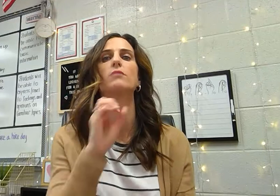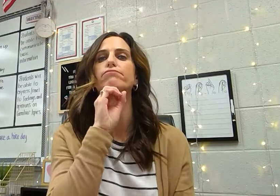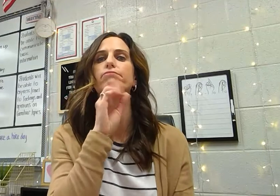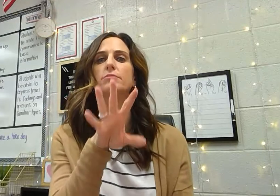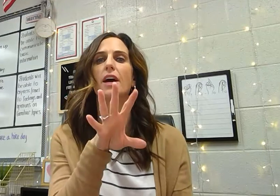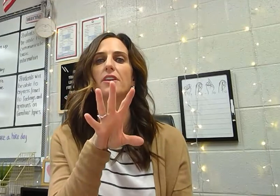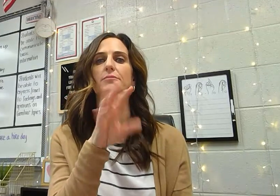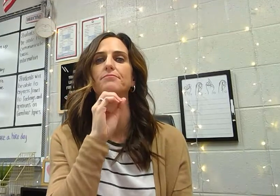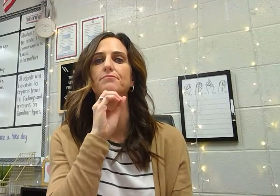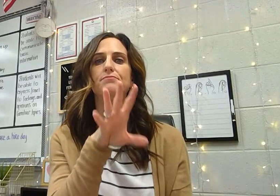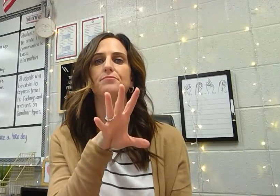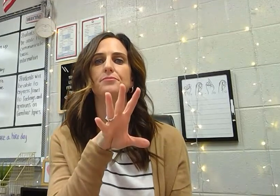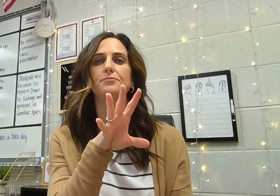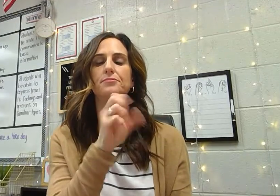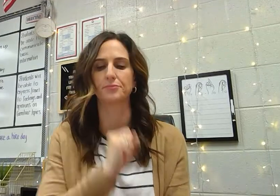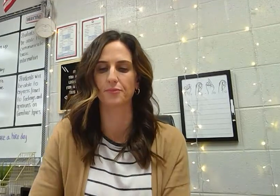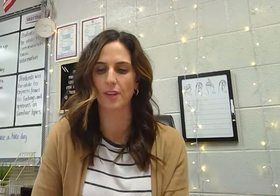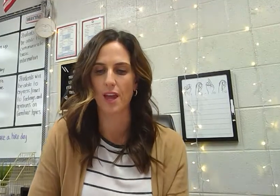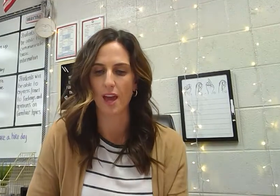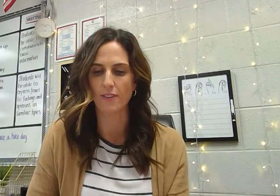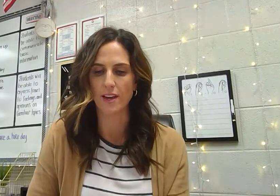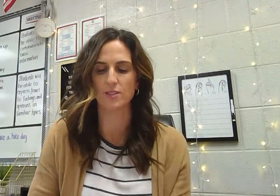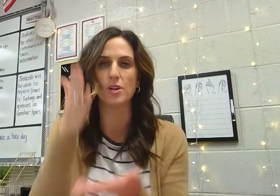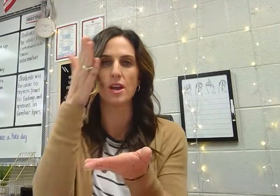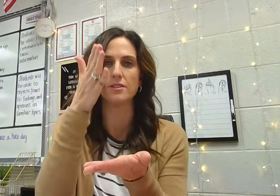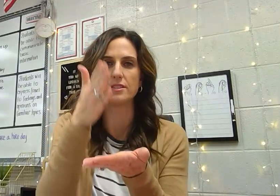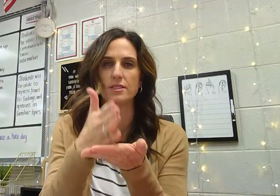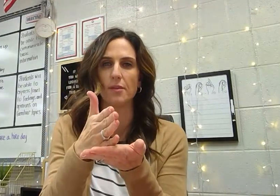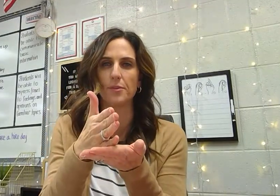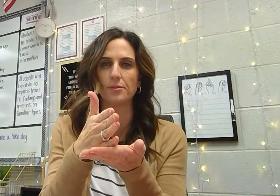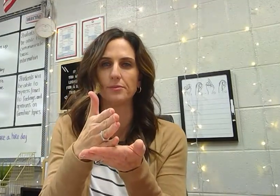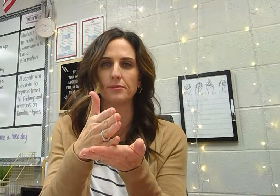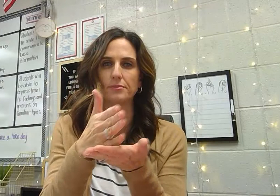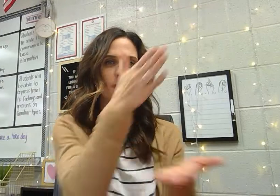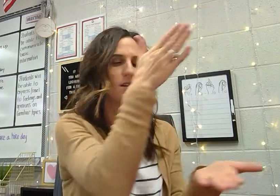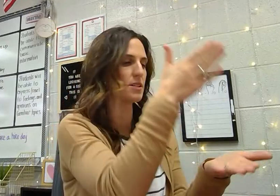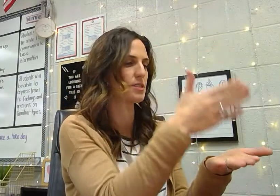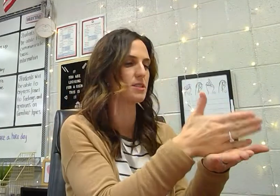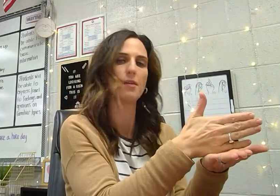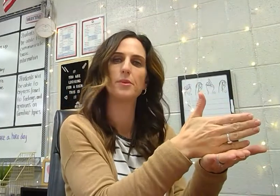Or nothing. And the last one, stop.